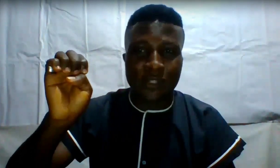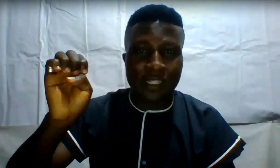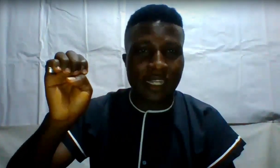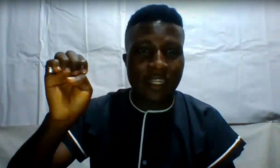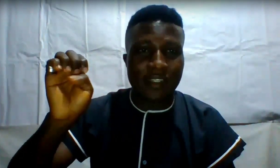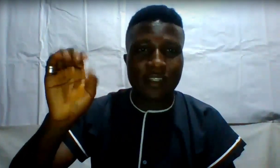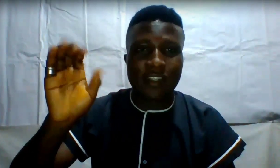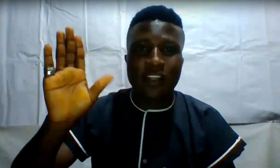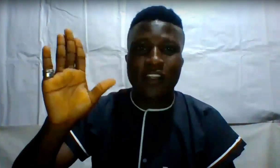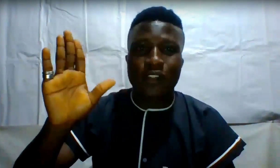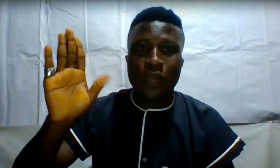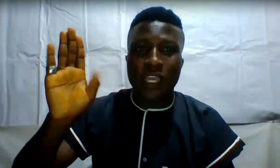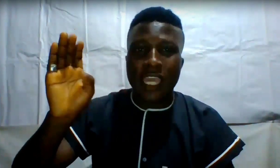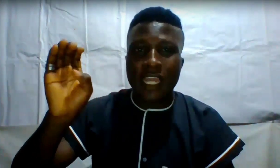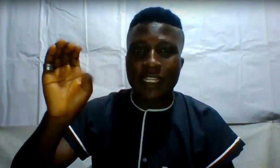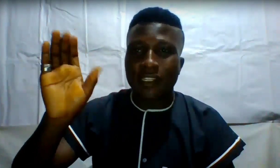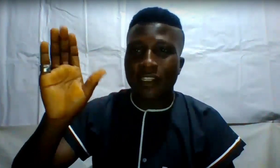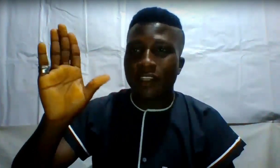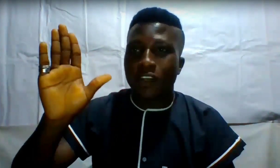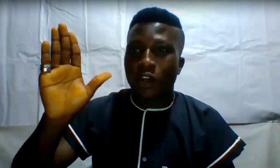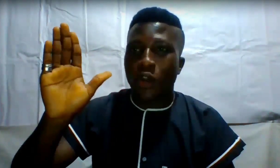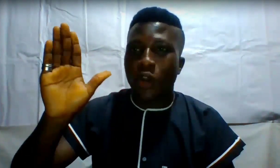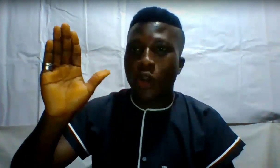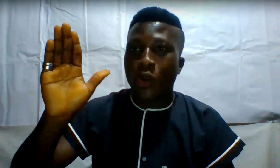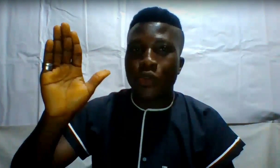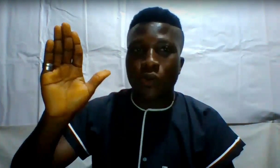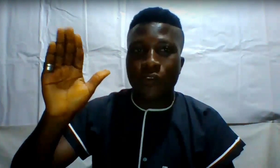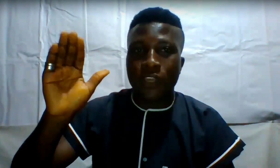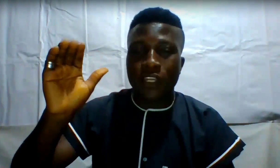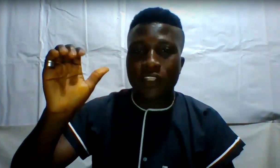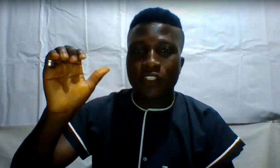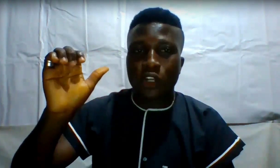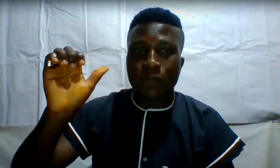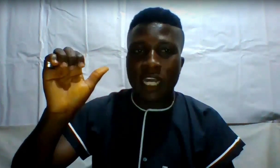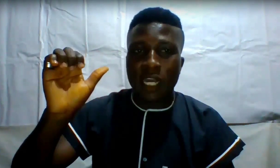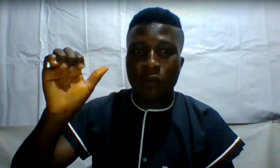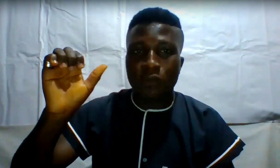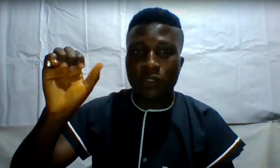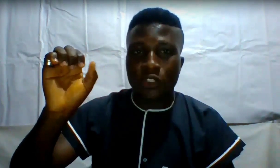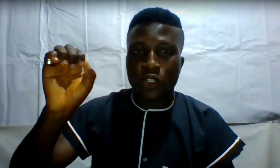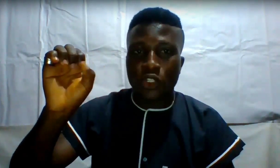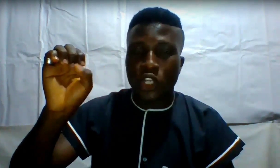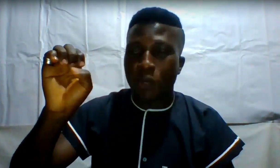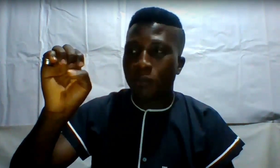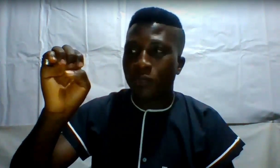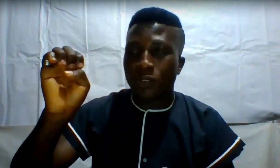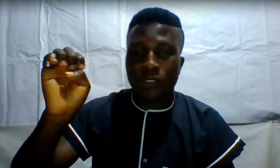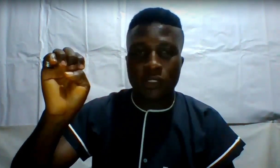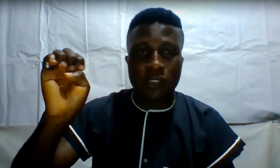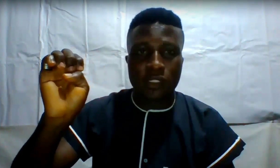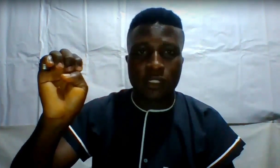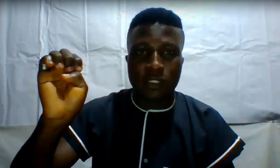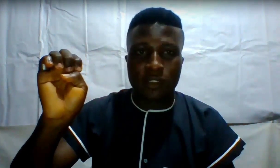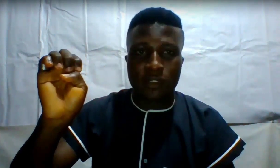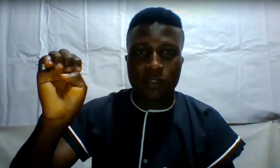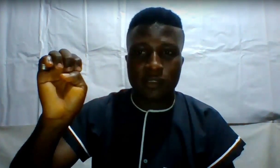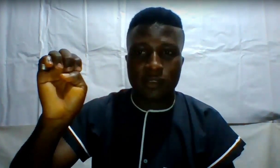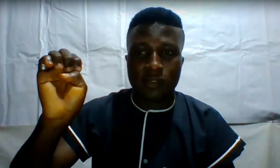line. So again, all your fingers come down, your thumb like this,